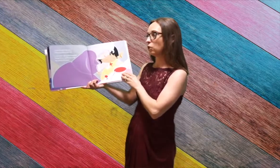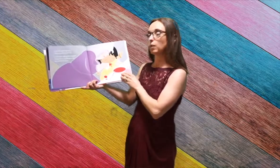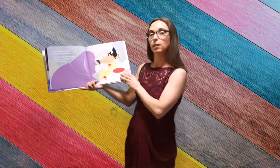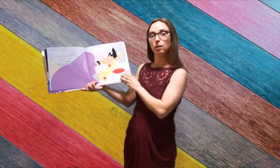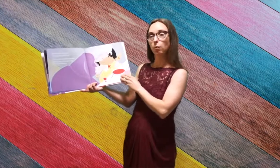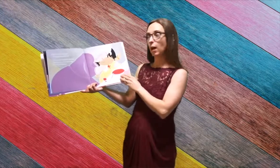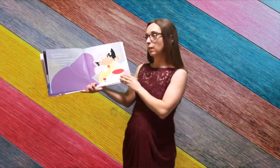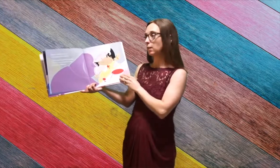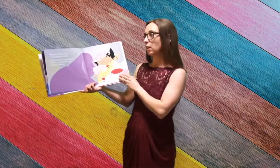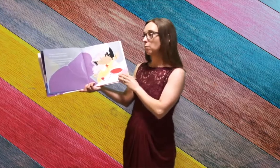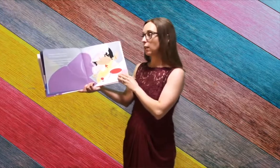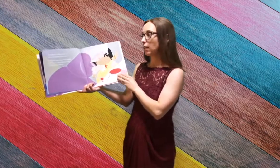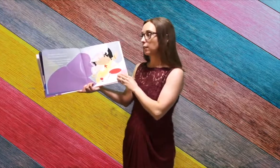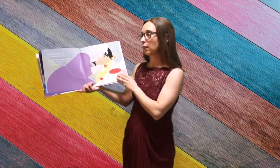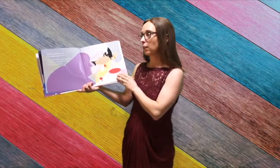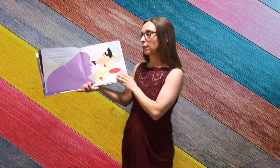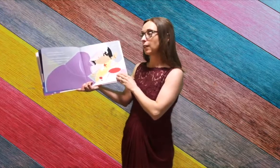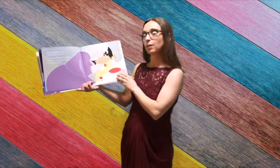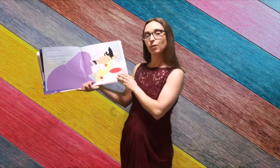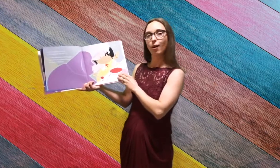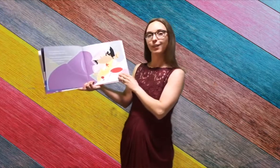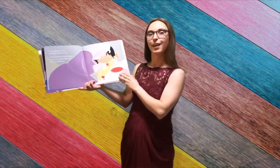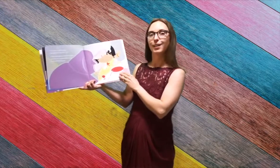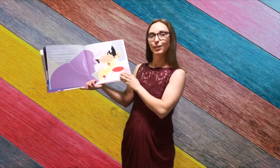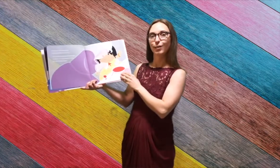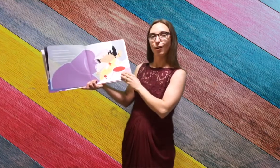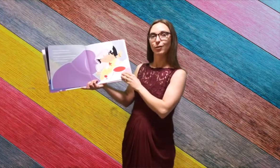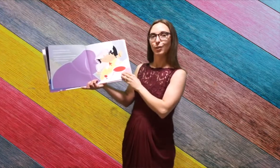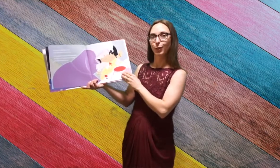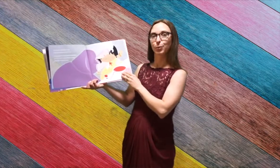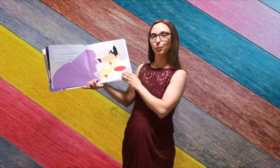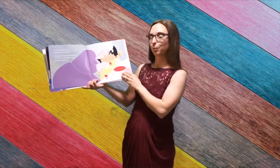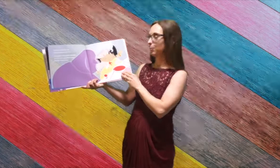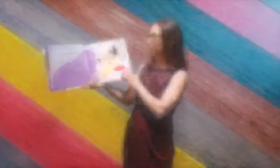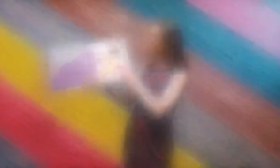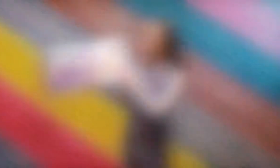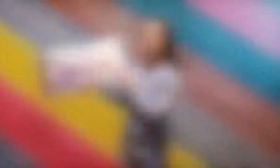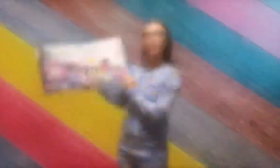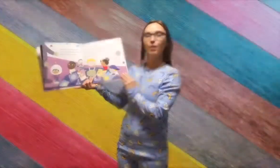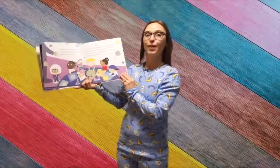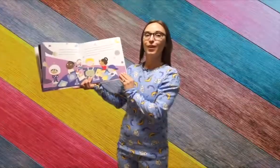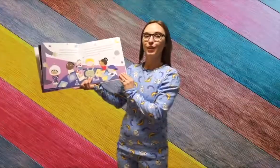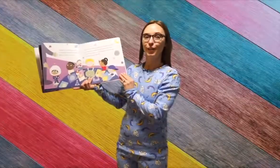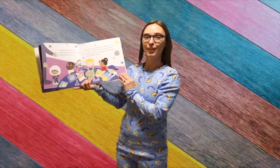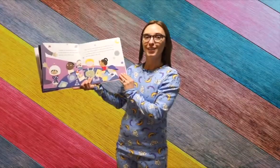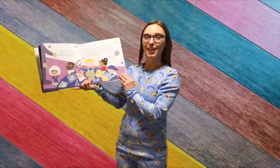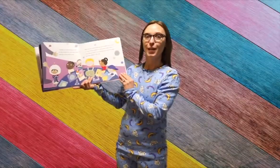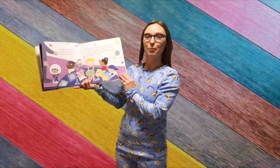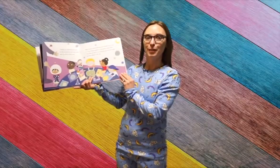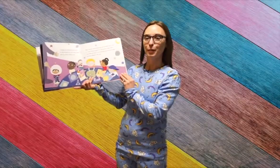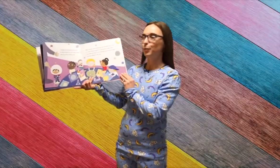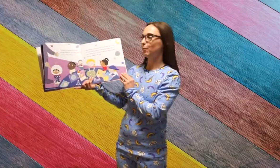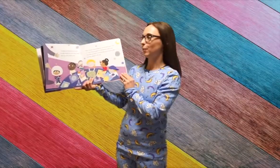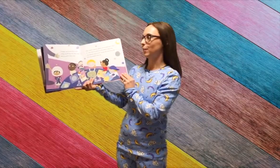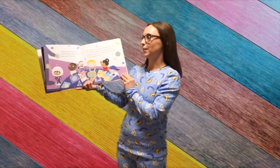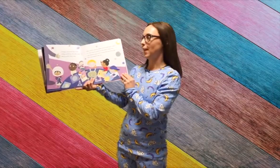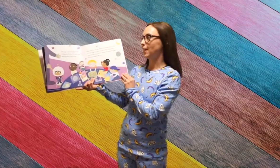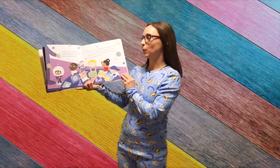as it was because it looked like a star and stars are cool. Thursday was Universe Day at school,